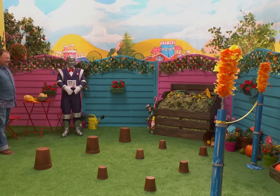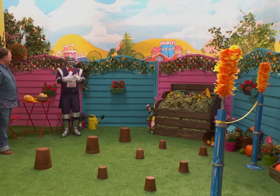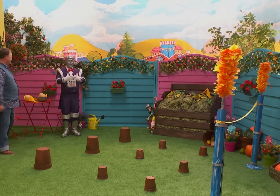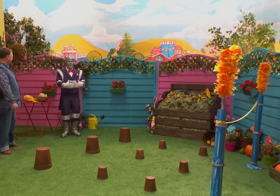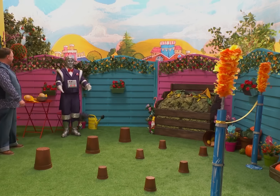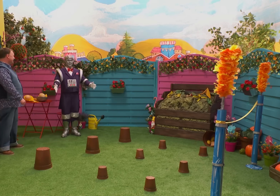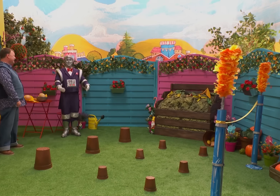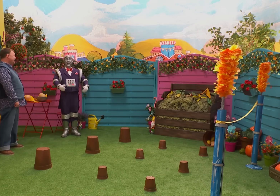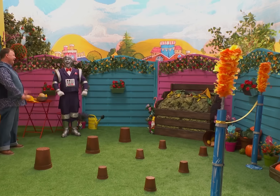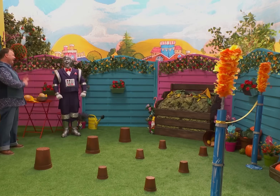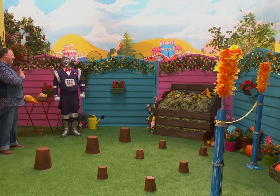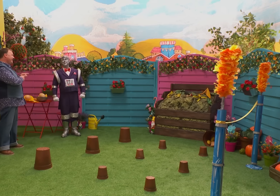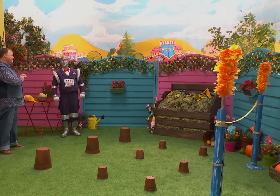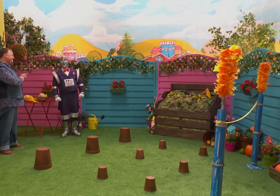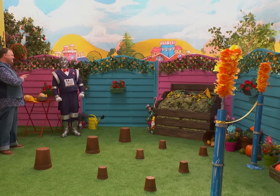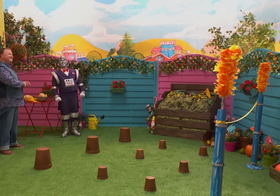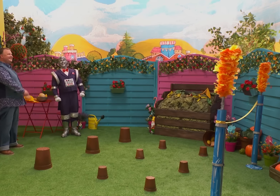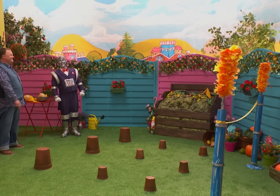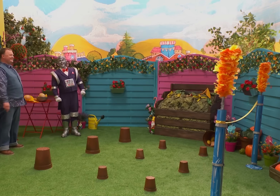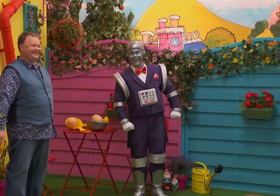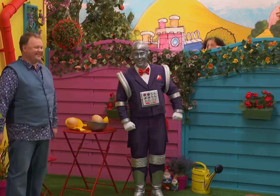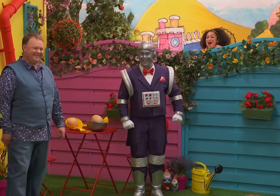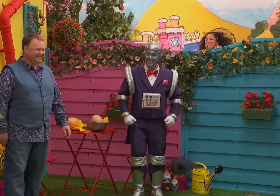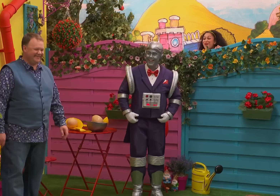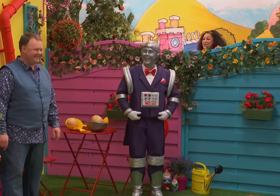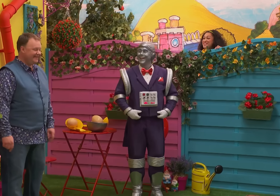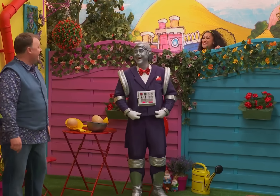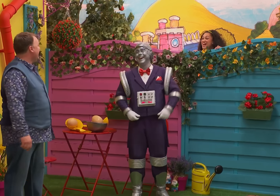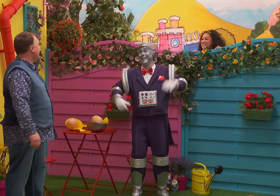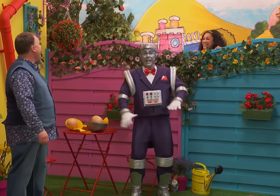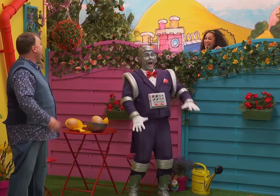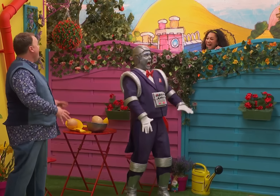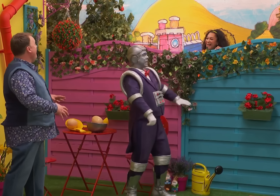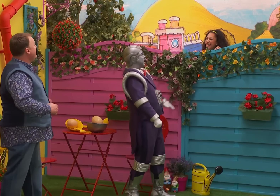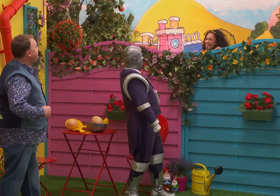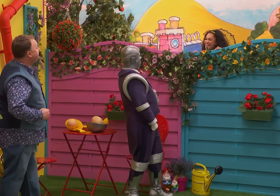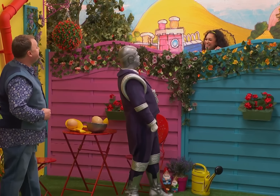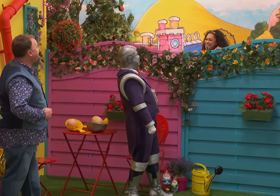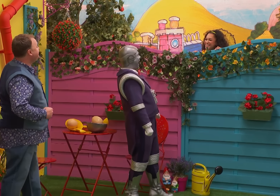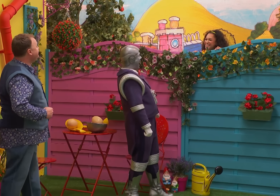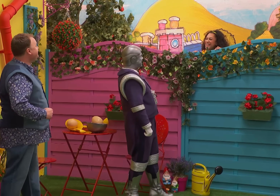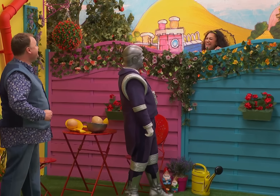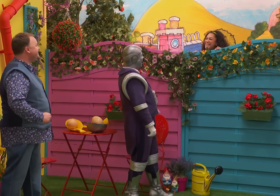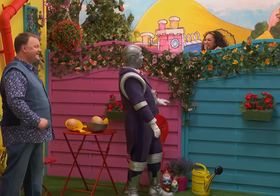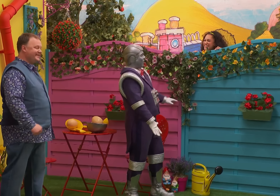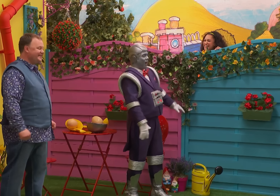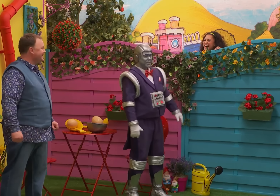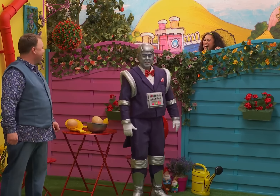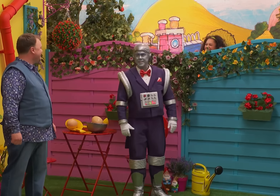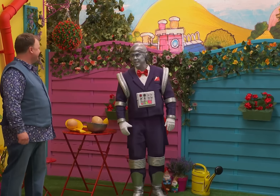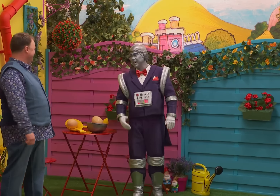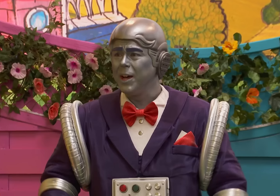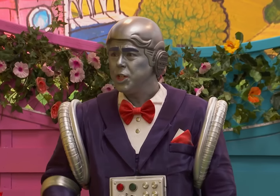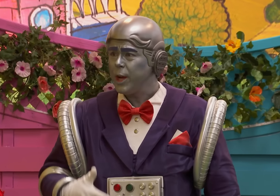Well, this looks exciting. What looks exciting? Oh, cat. Oh, honestly, sir. She